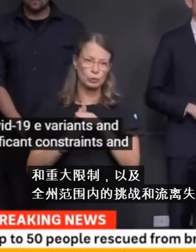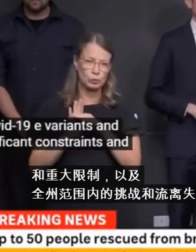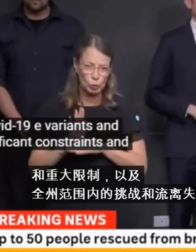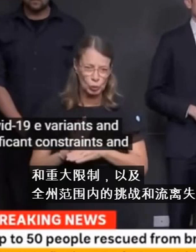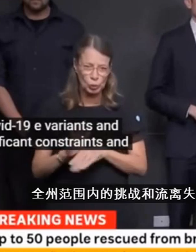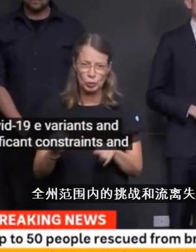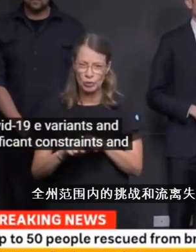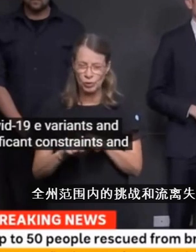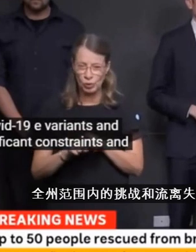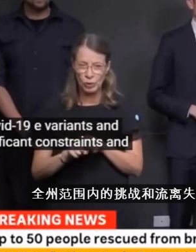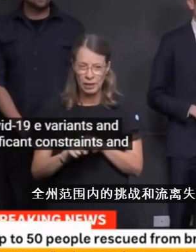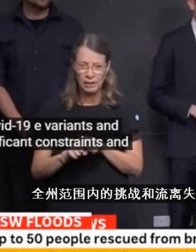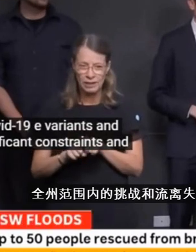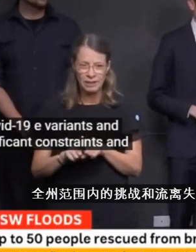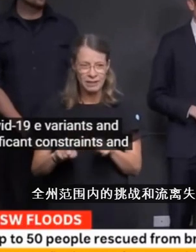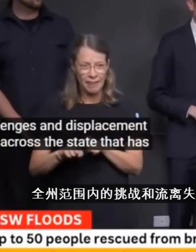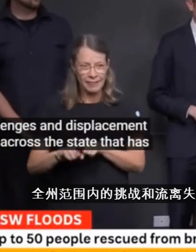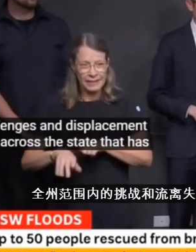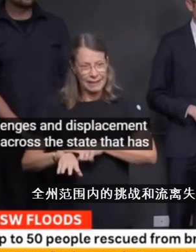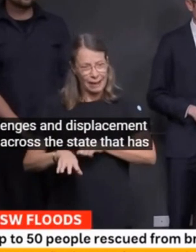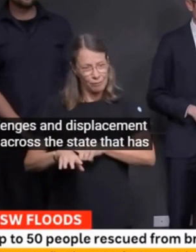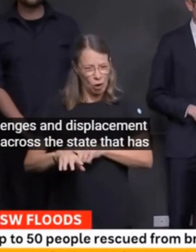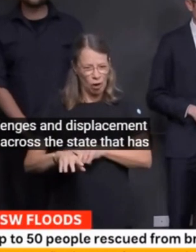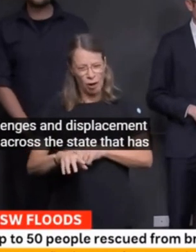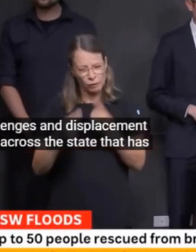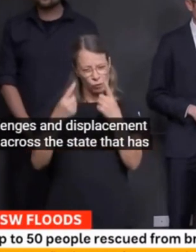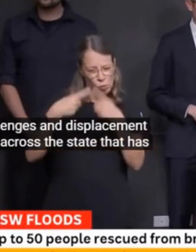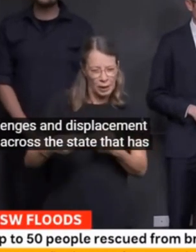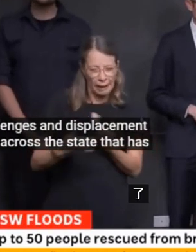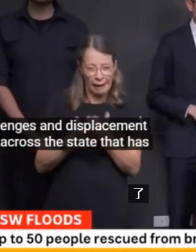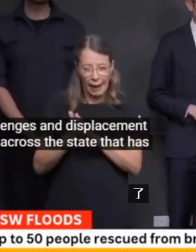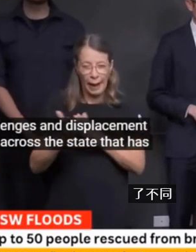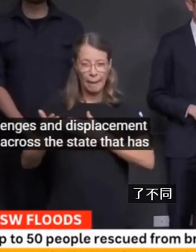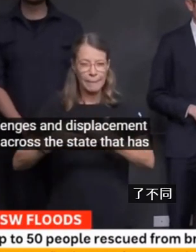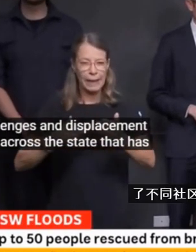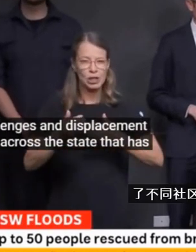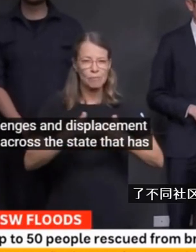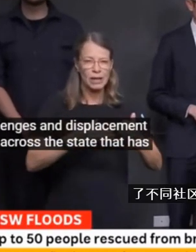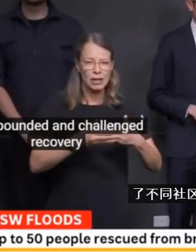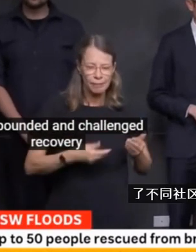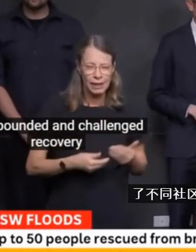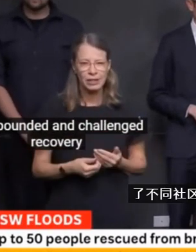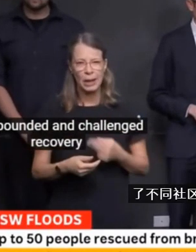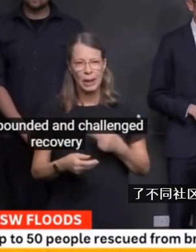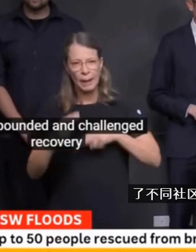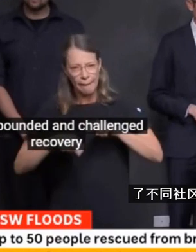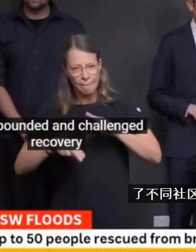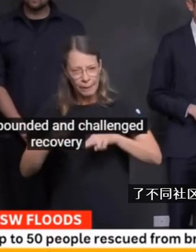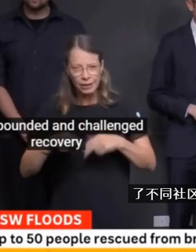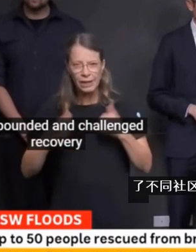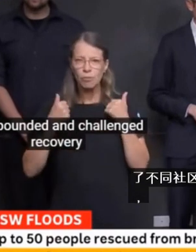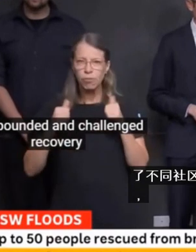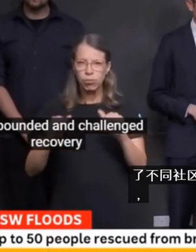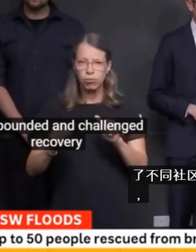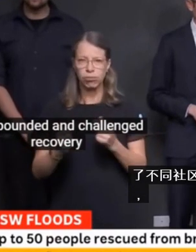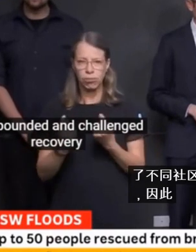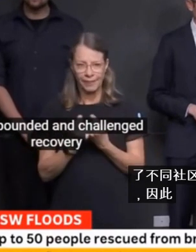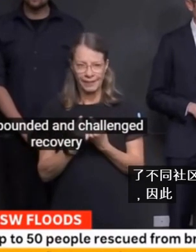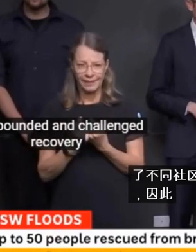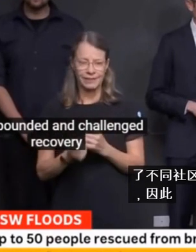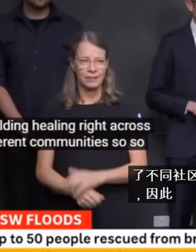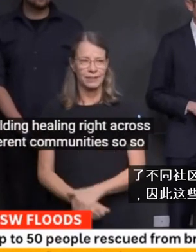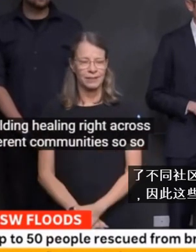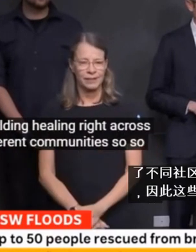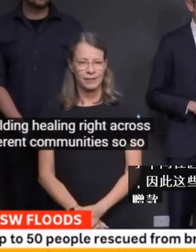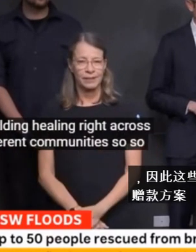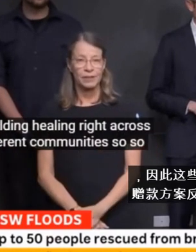displacement right across the state that has compounded and challenged recovery, rebuilding, healing right across different communities.